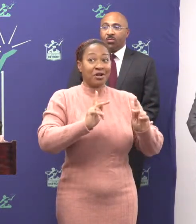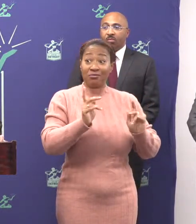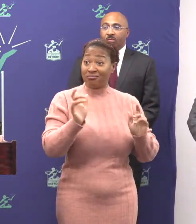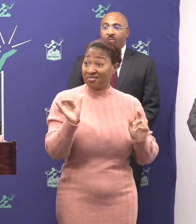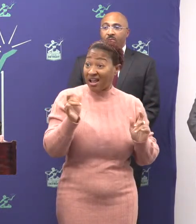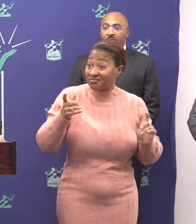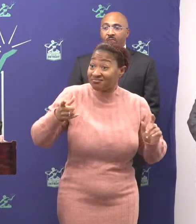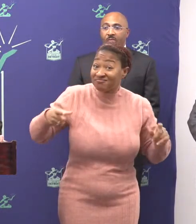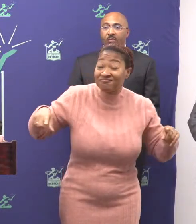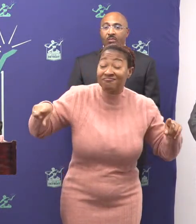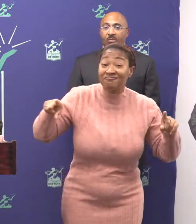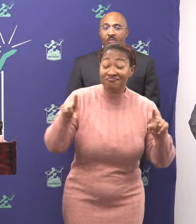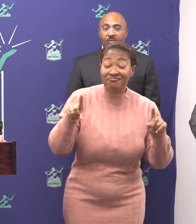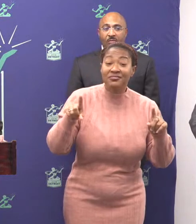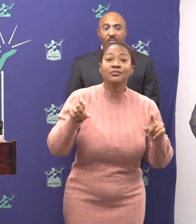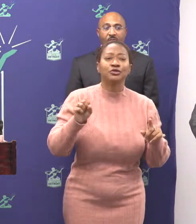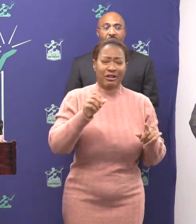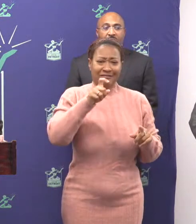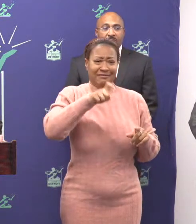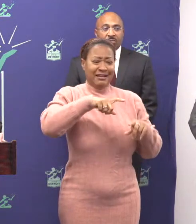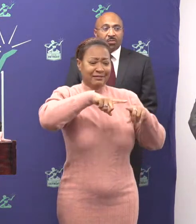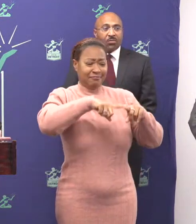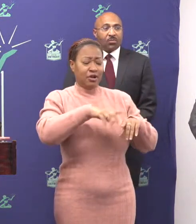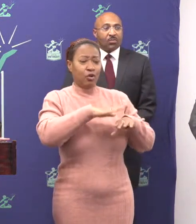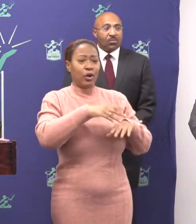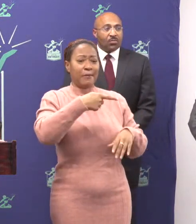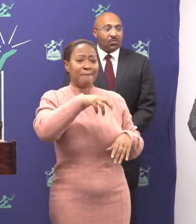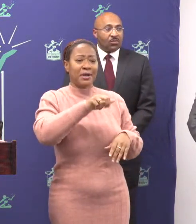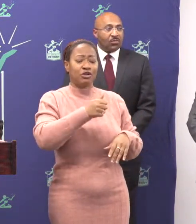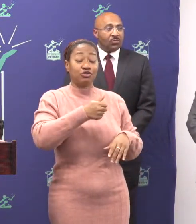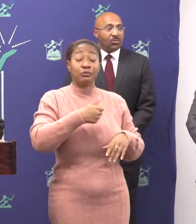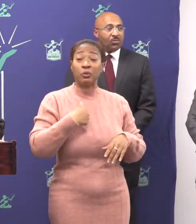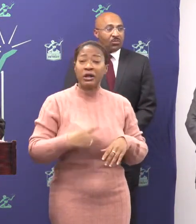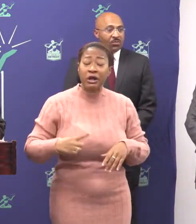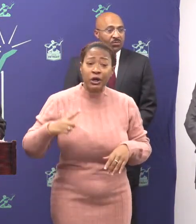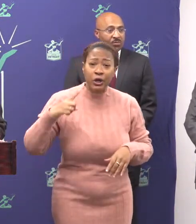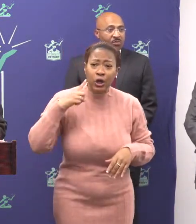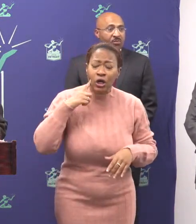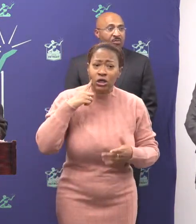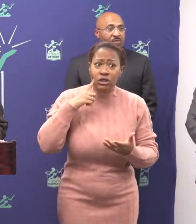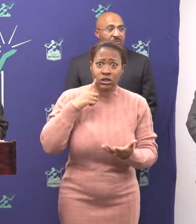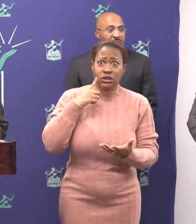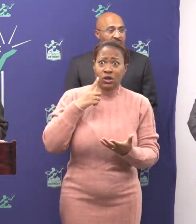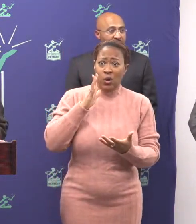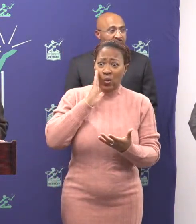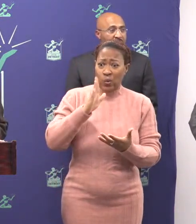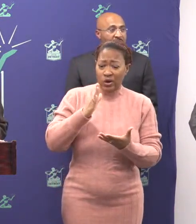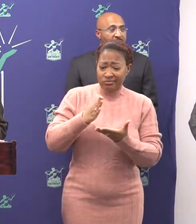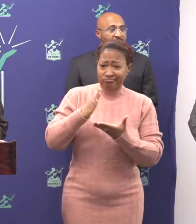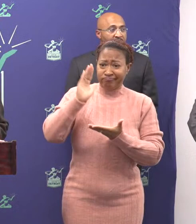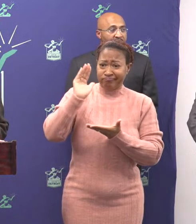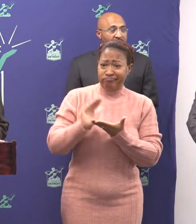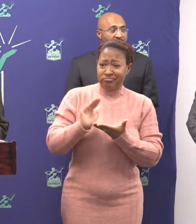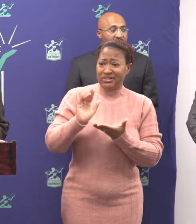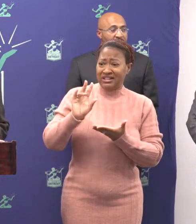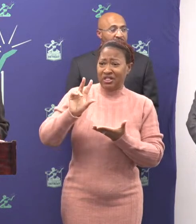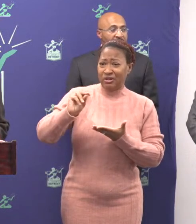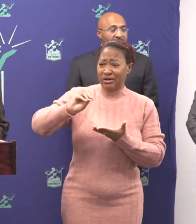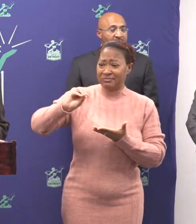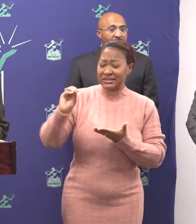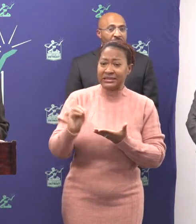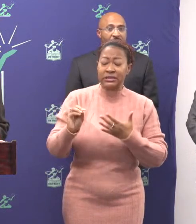just like everybody else. And when we heard that paratransit was going to be cut,